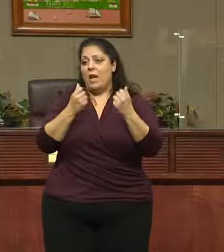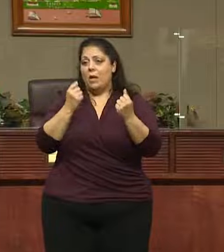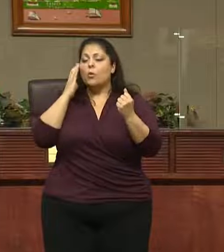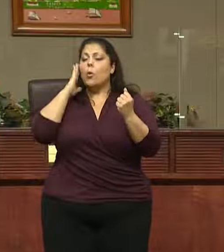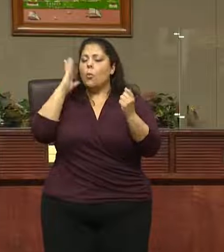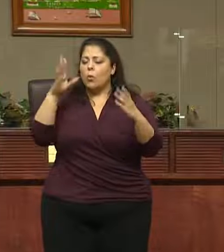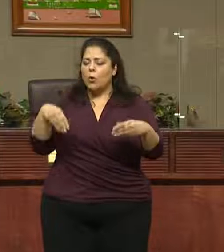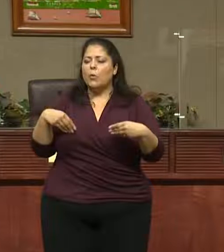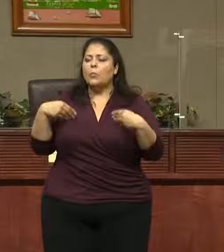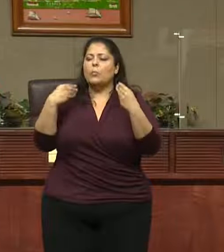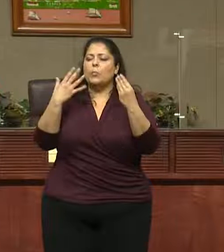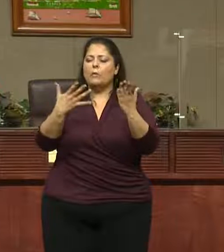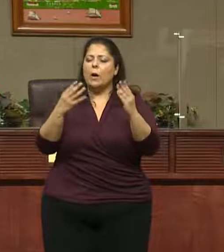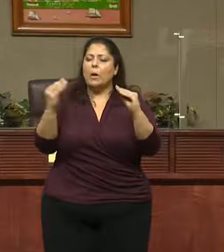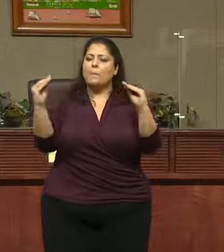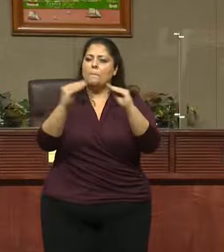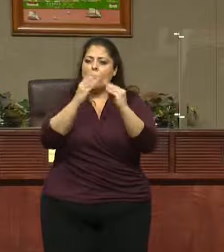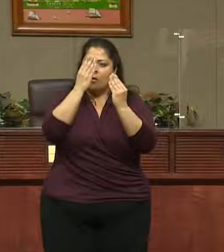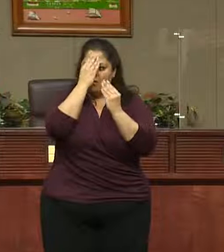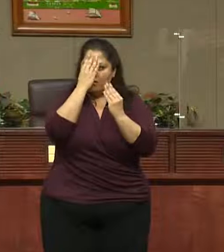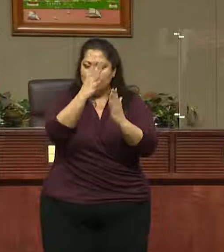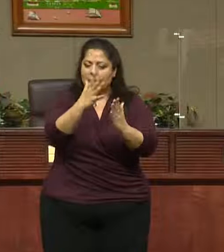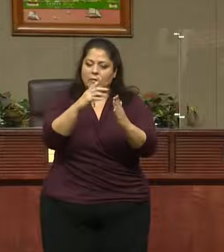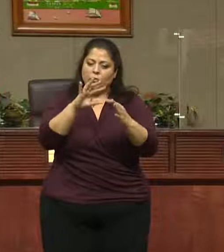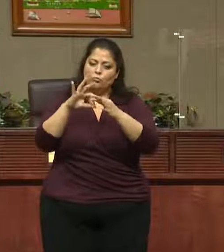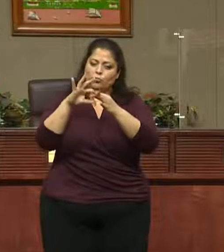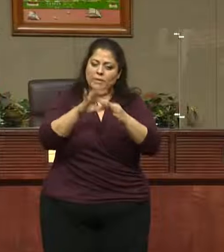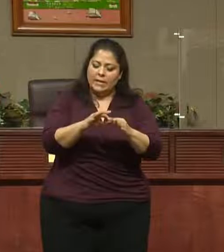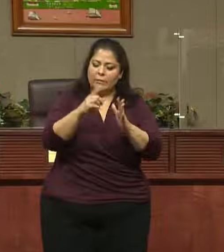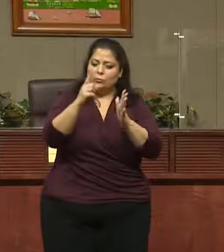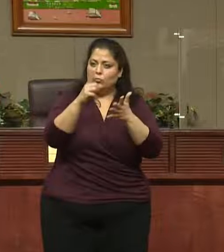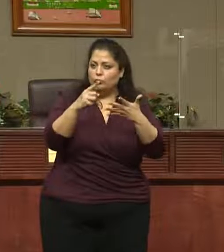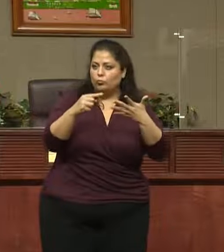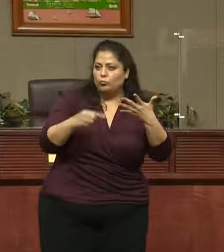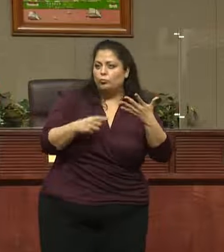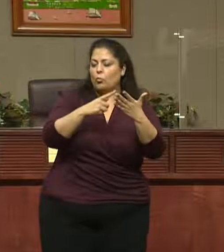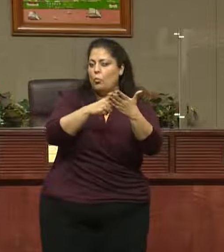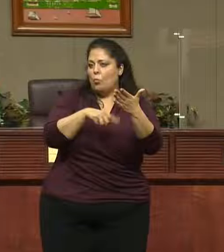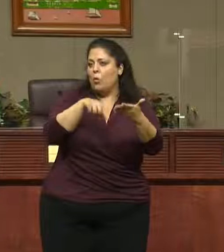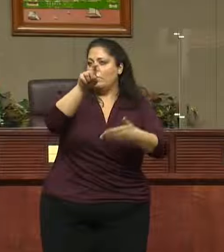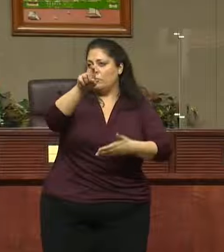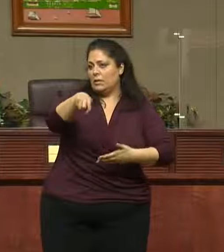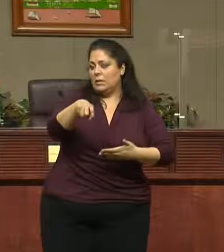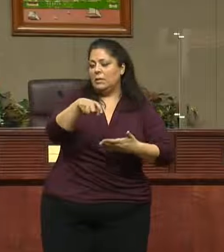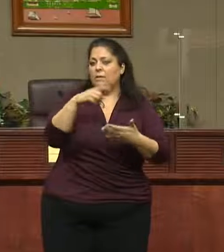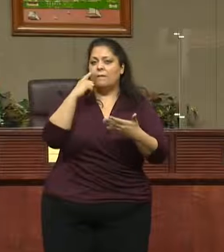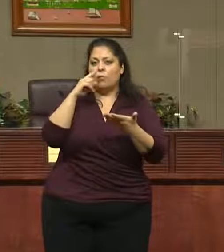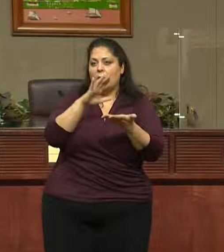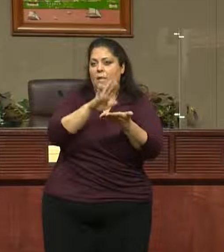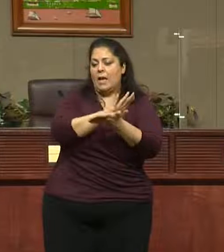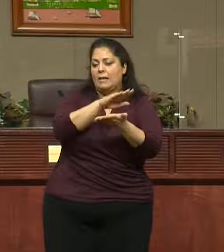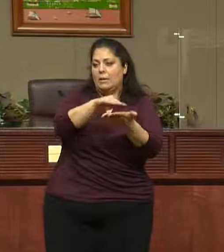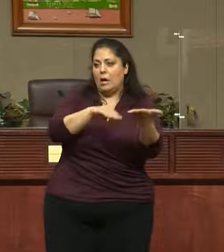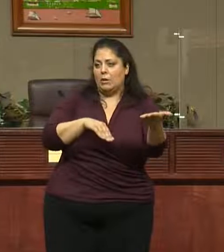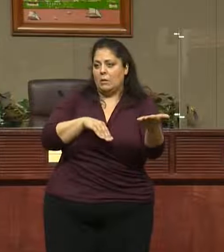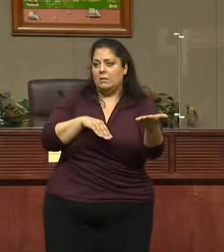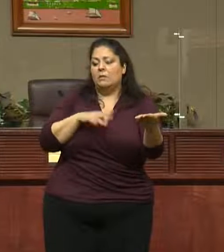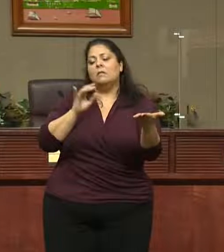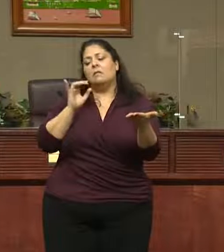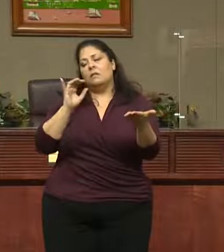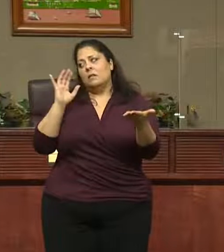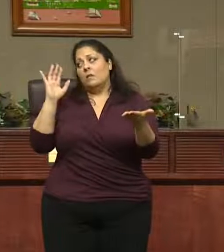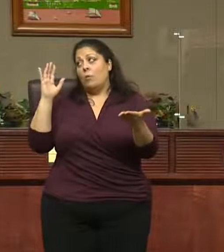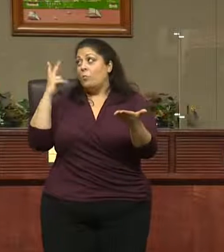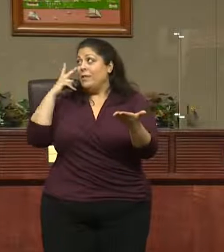guidance on what the document have to say. So we haven't seen that. That may help to clarify the process